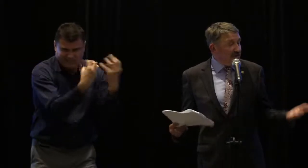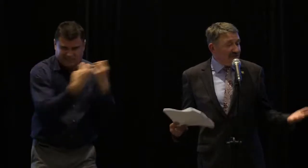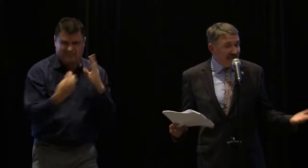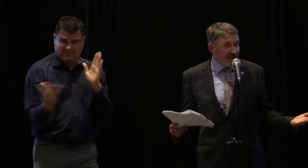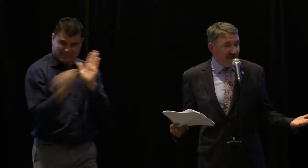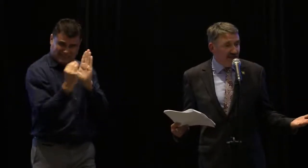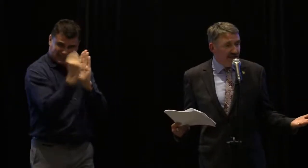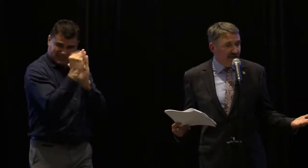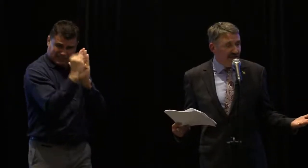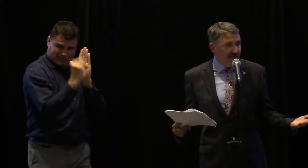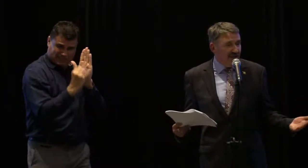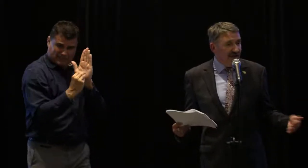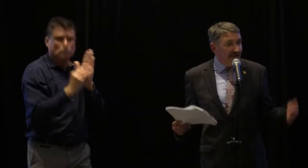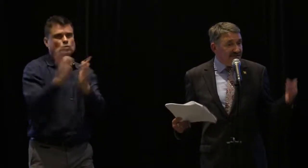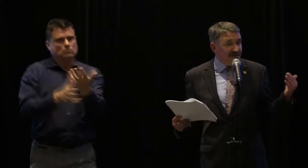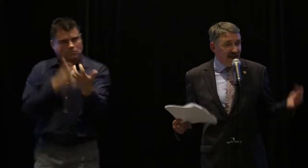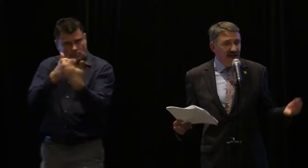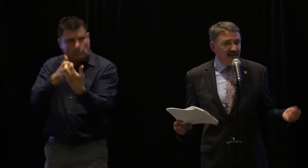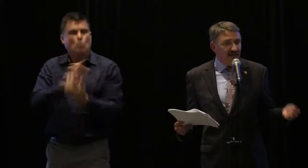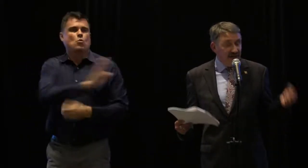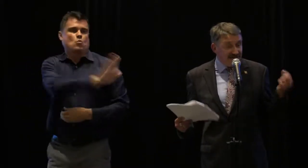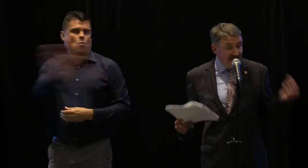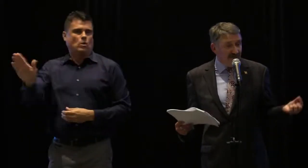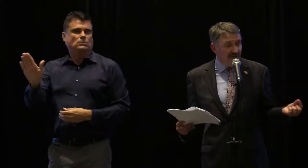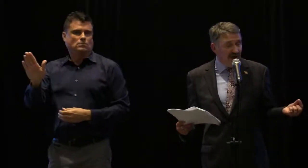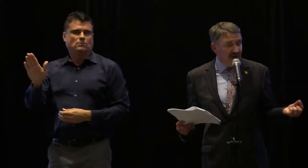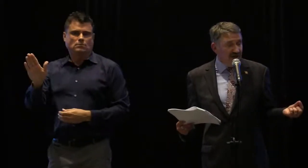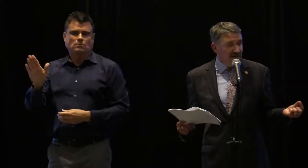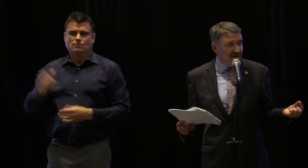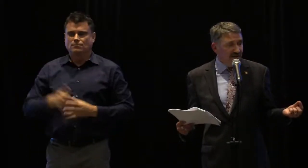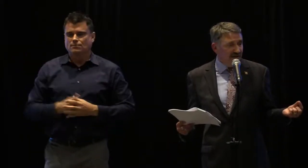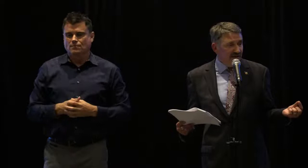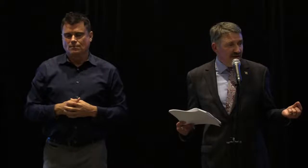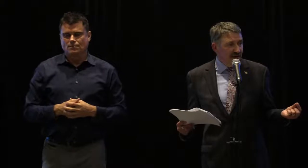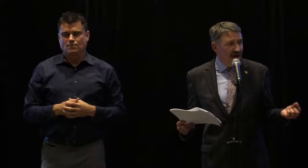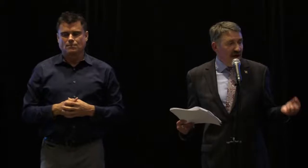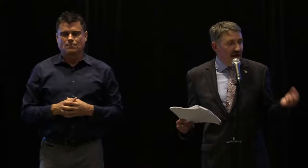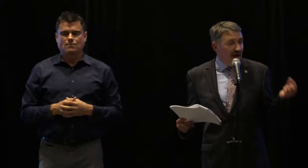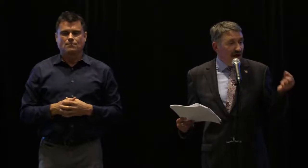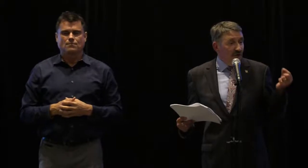the legislation is designed to identify,